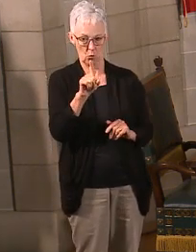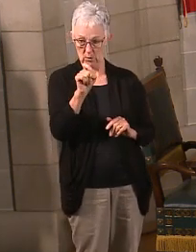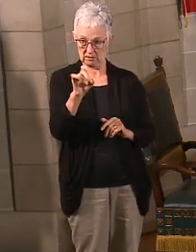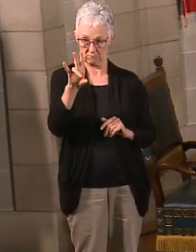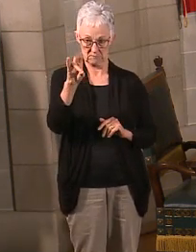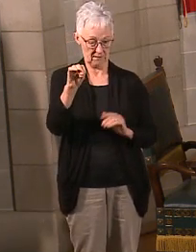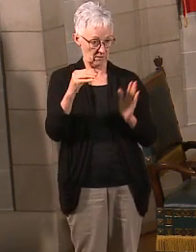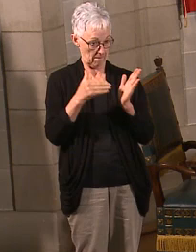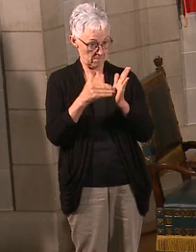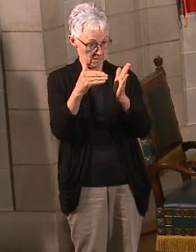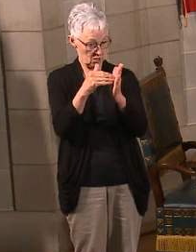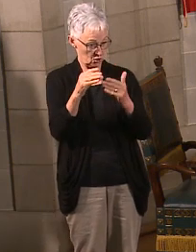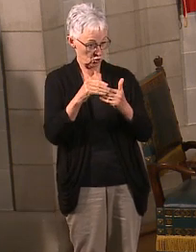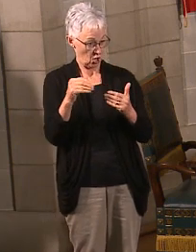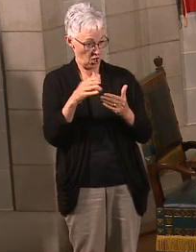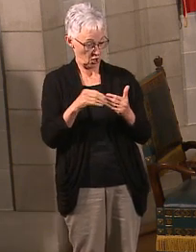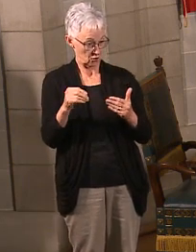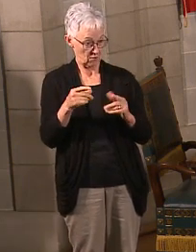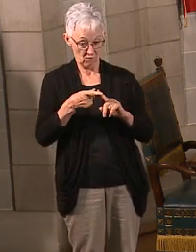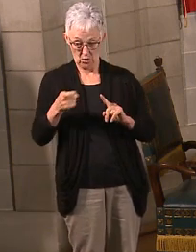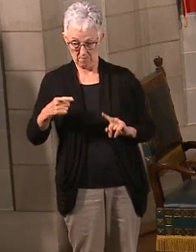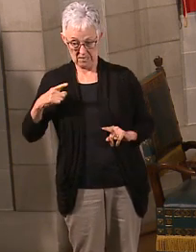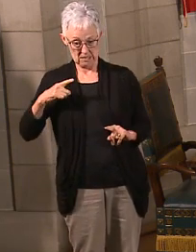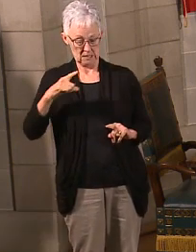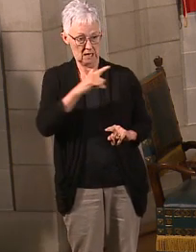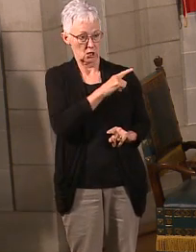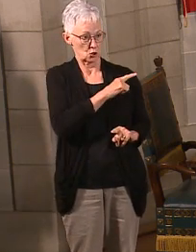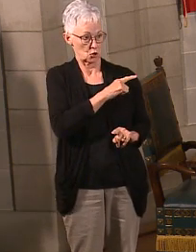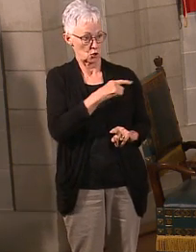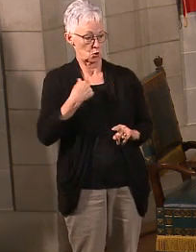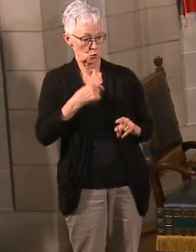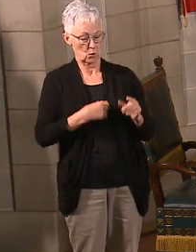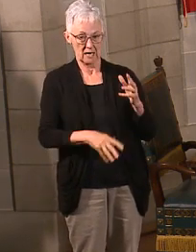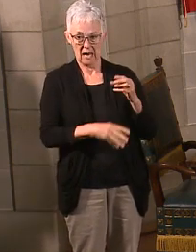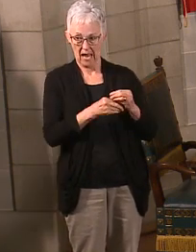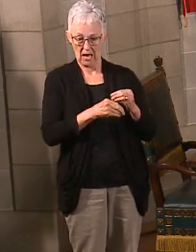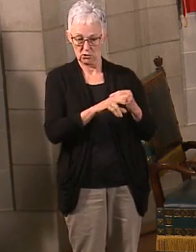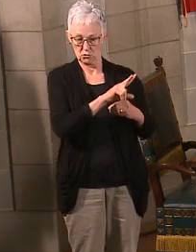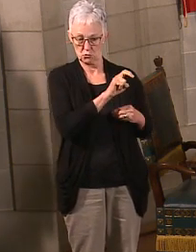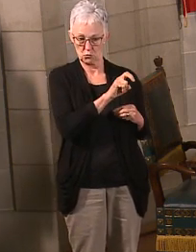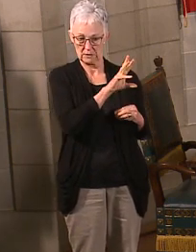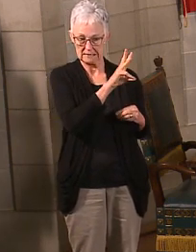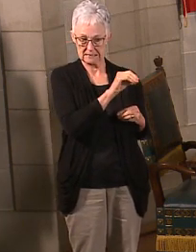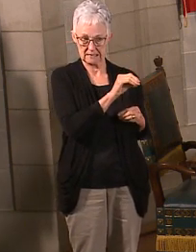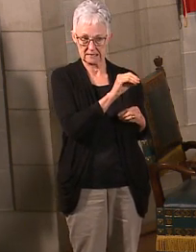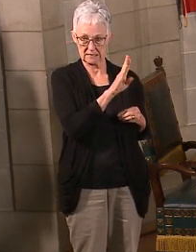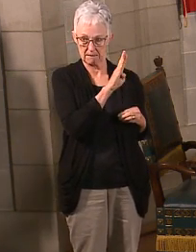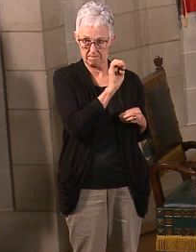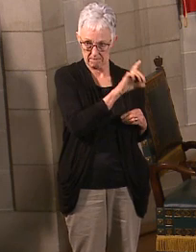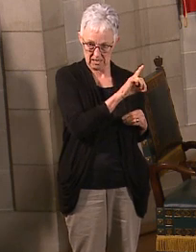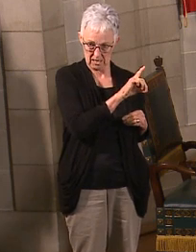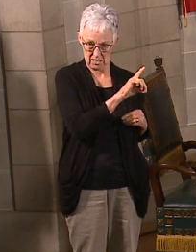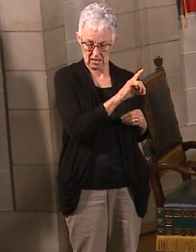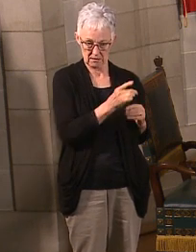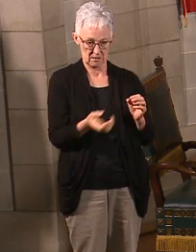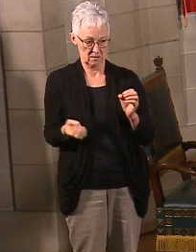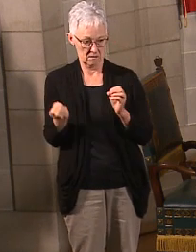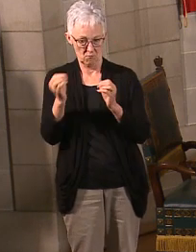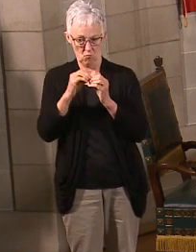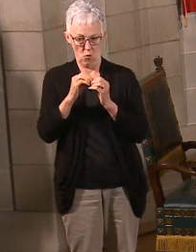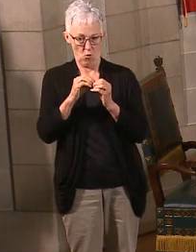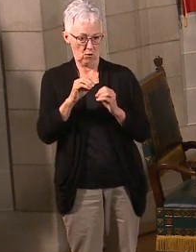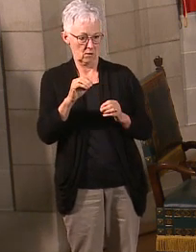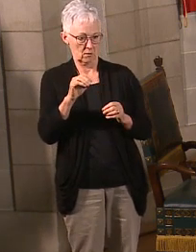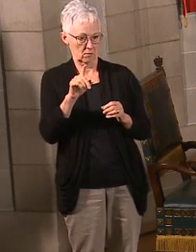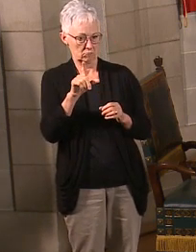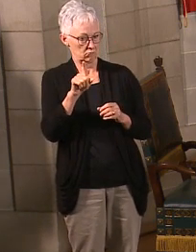us. That's allowed us to add on about 260 beds, with another 100 beds that should come online this fall, with another 400 some